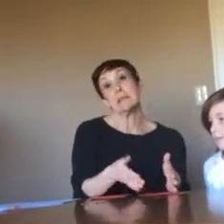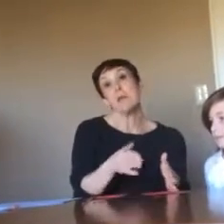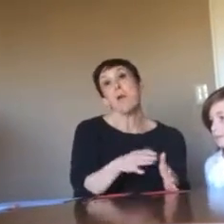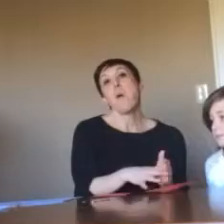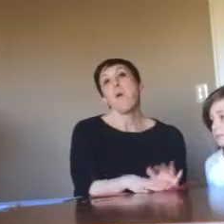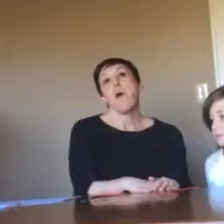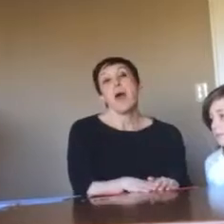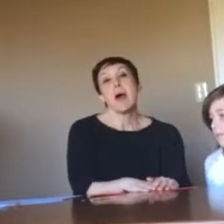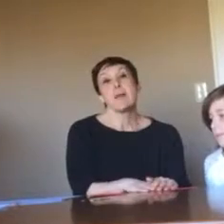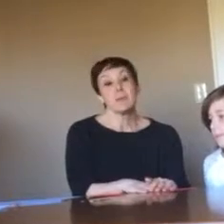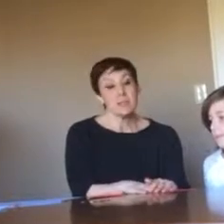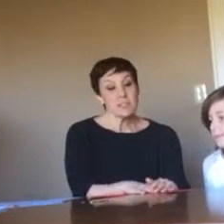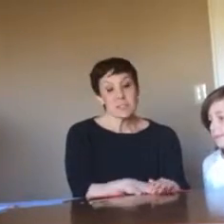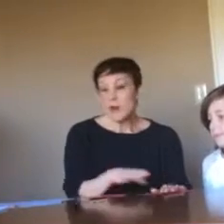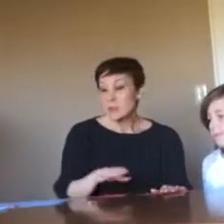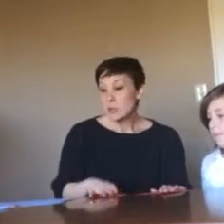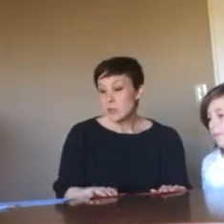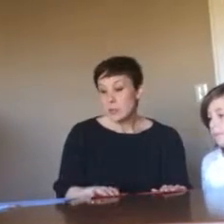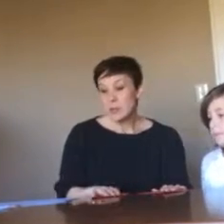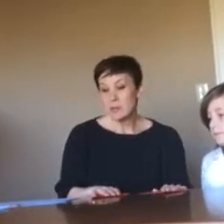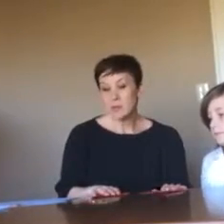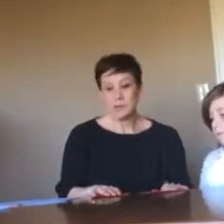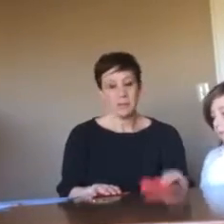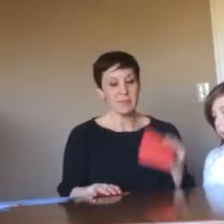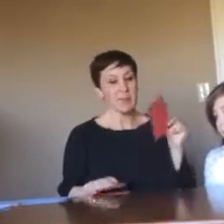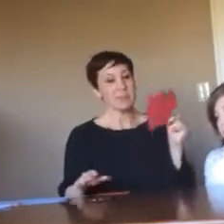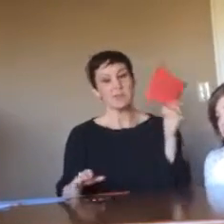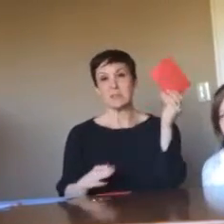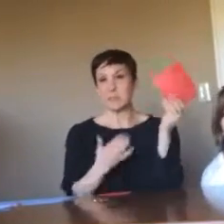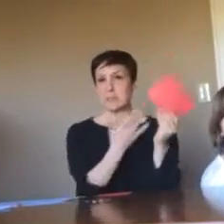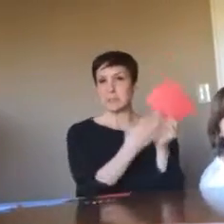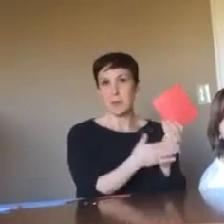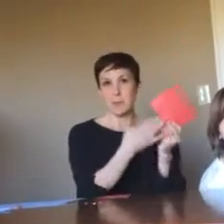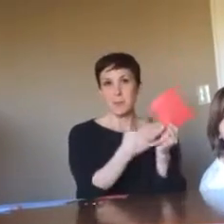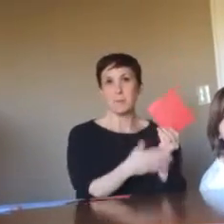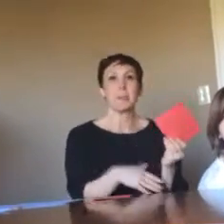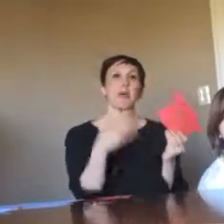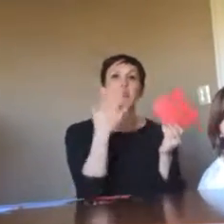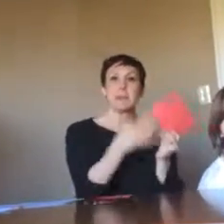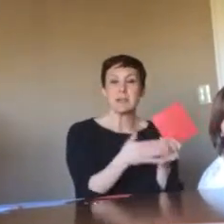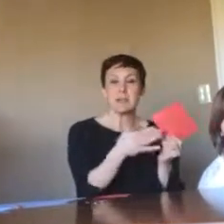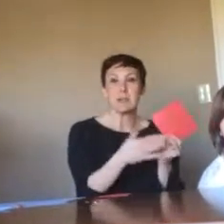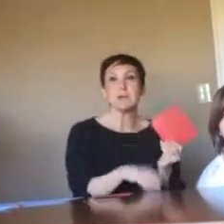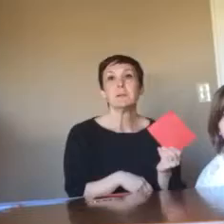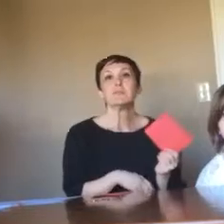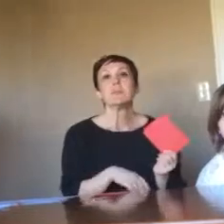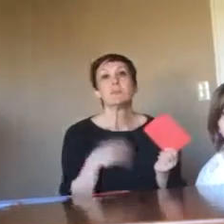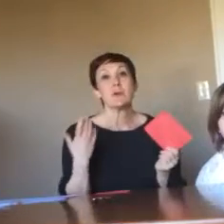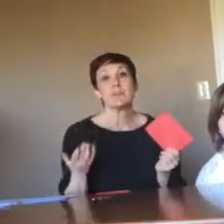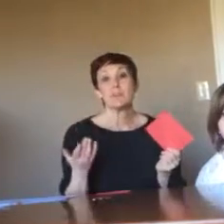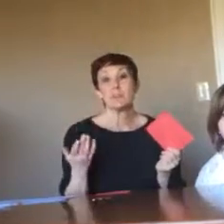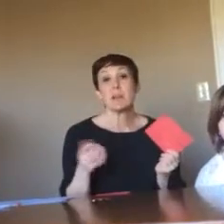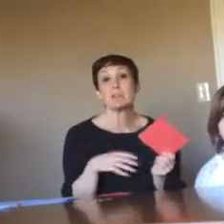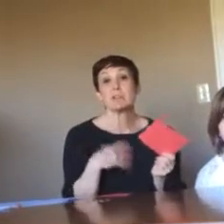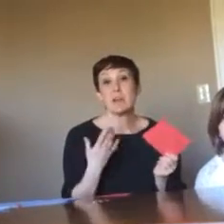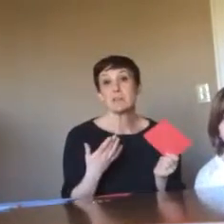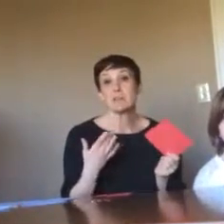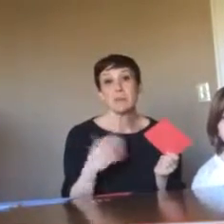presenting. And for a distractor, if I was using a piece of paper or a picture, you want the distractor to also